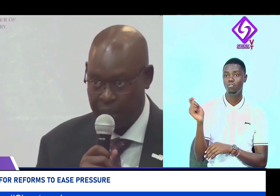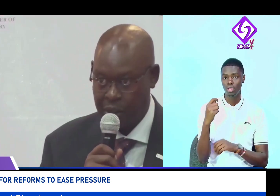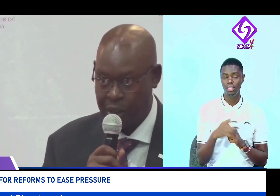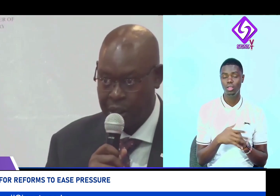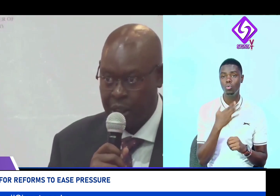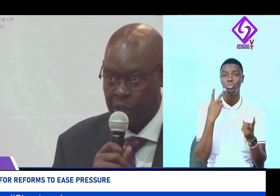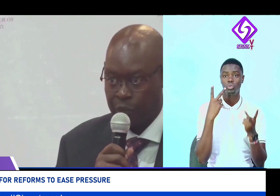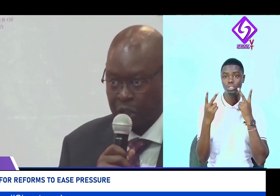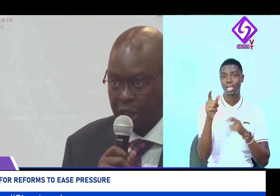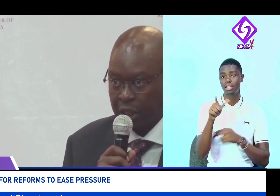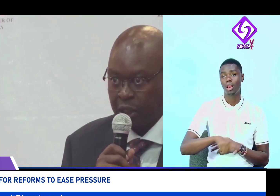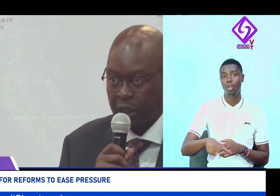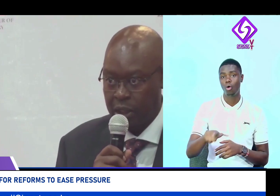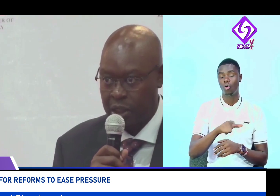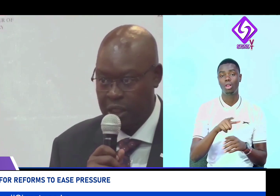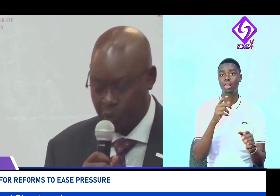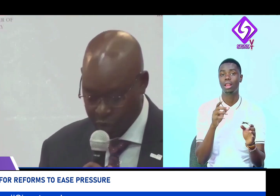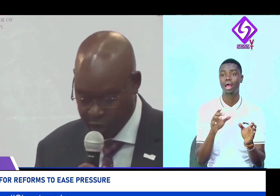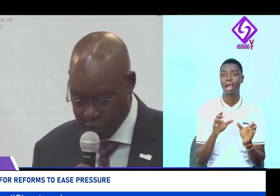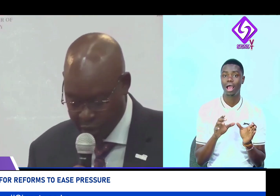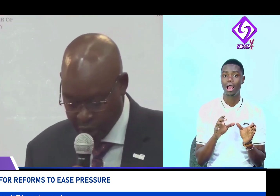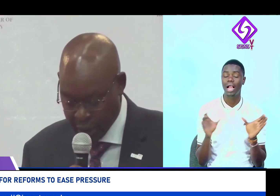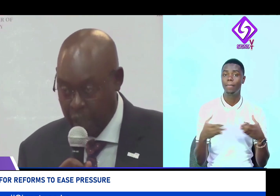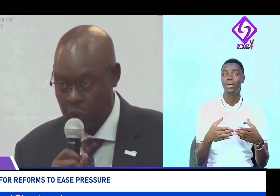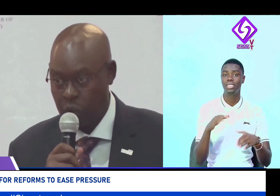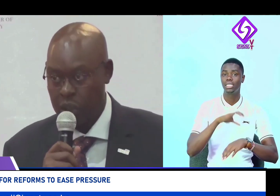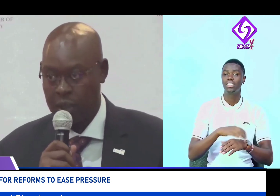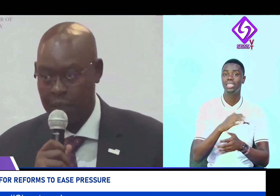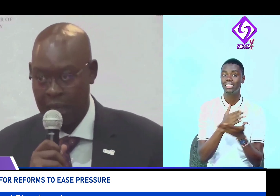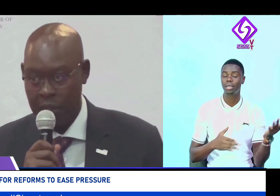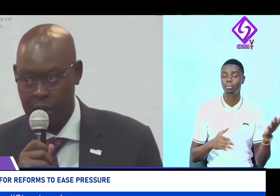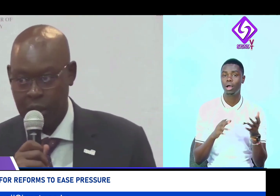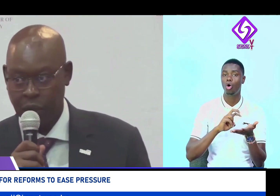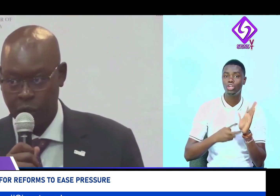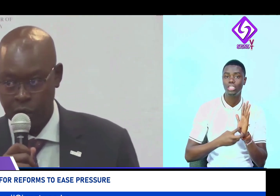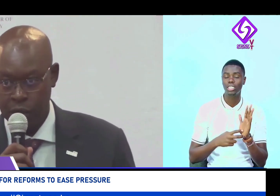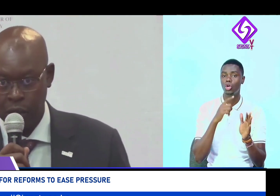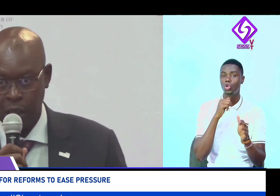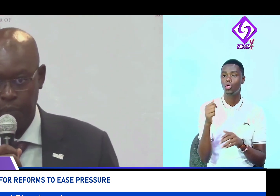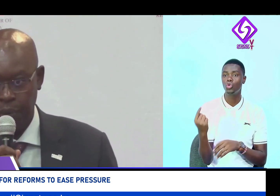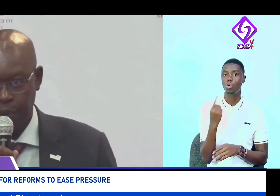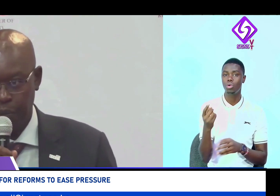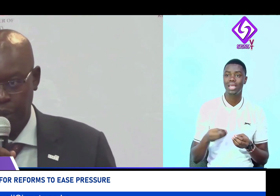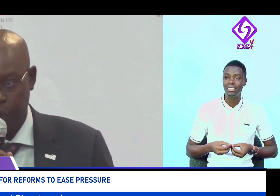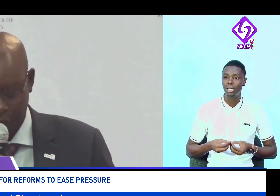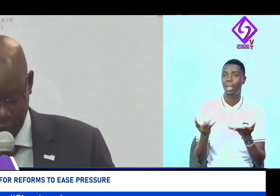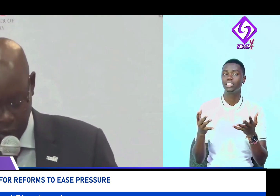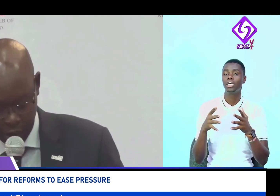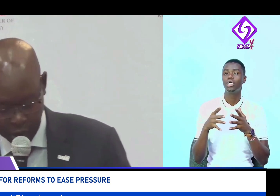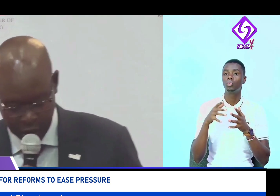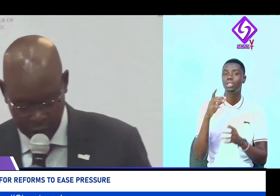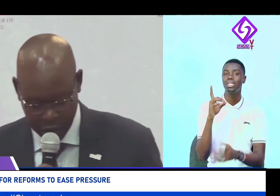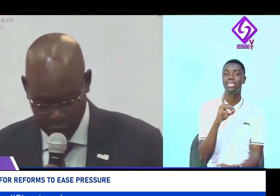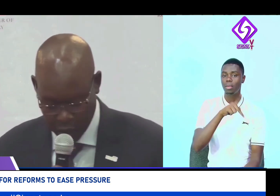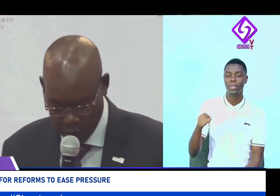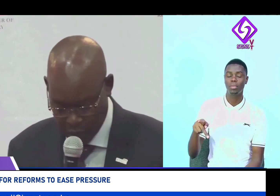companies, especially in getting subcontracts, and not only supplies to these PPP projects that you are rolling